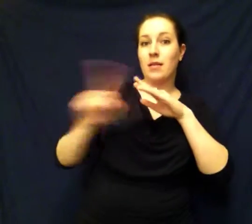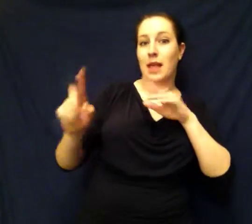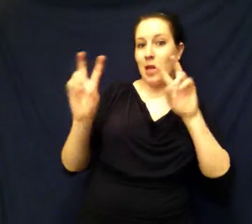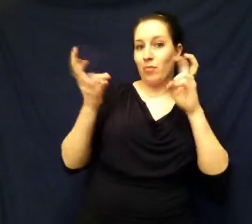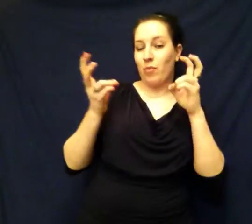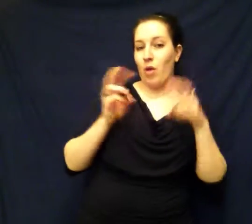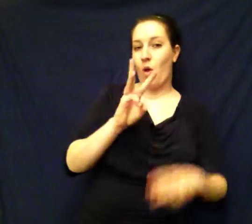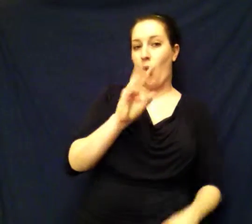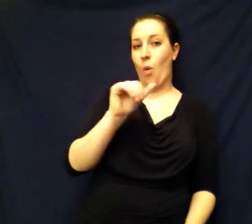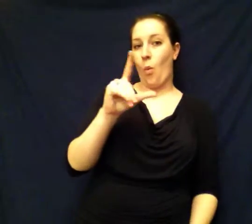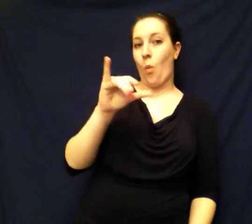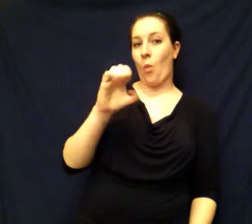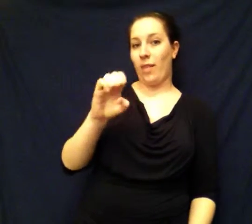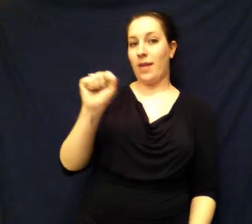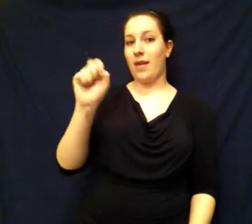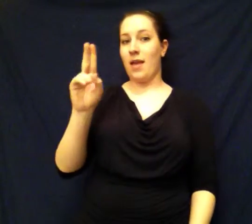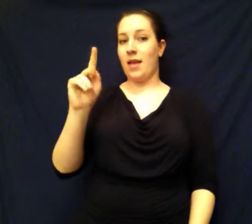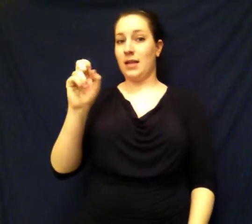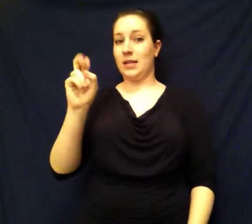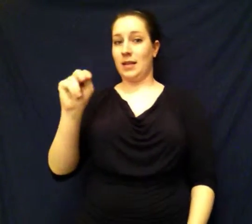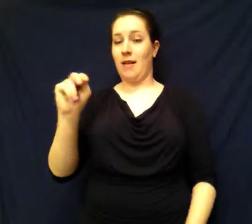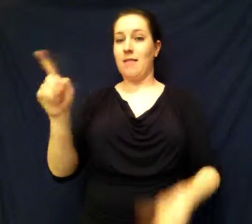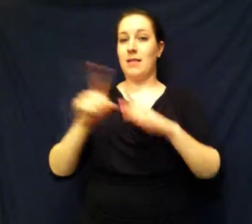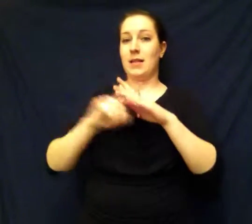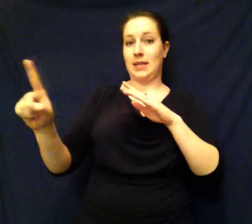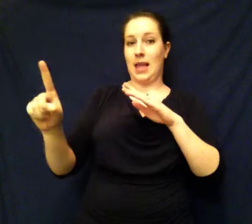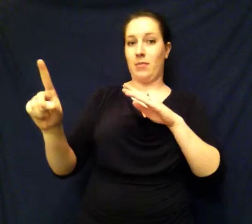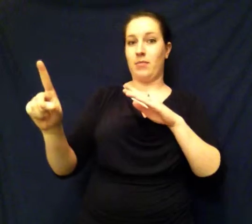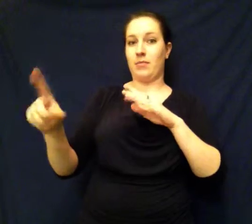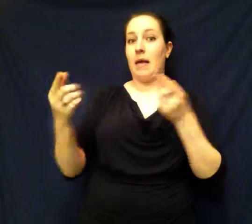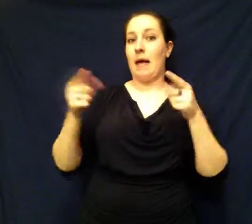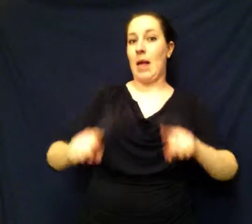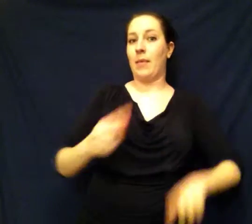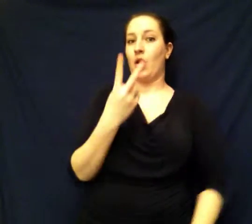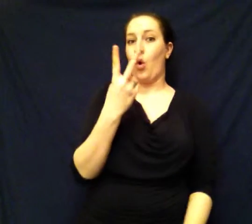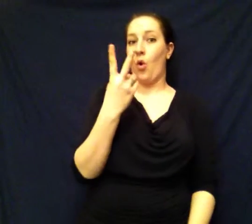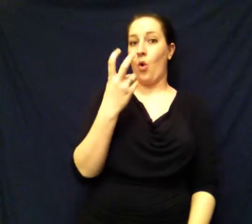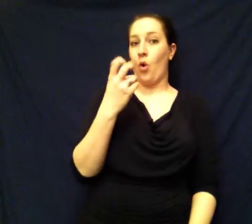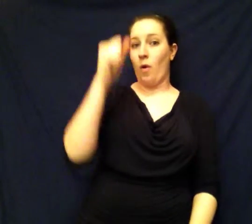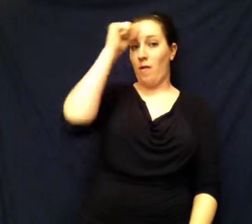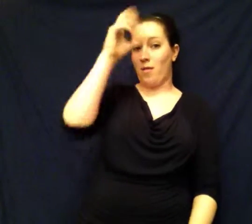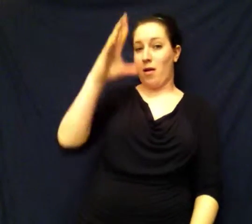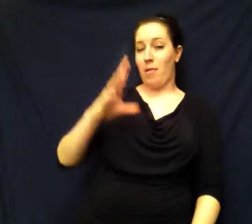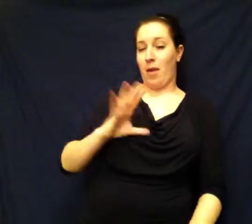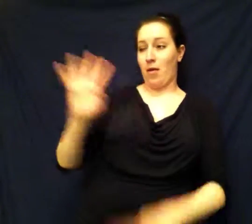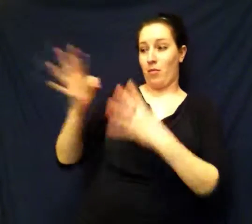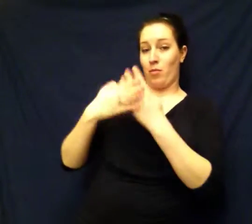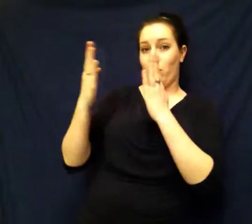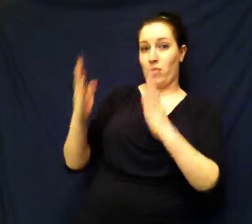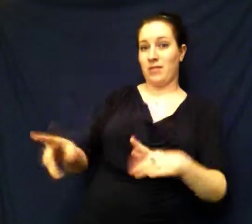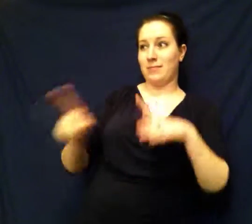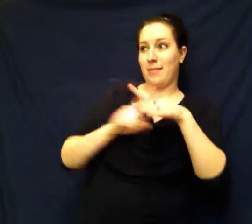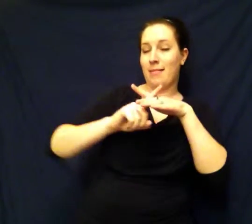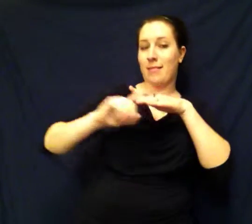which 12 inmates, including the famous bank robber Willie Sutton and the tunnel mastermind named Clarence Kleindienst, escaped